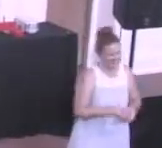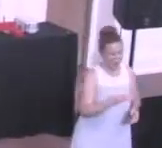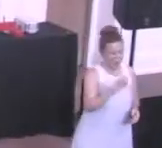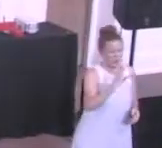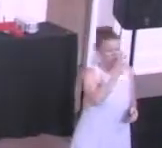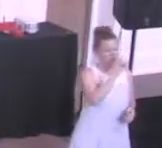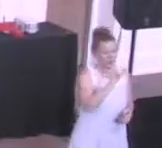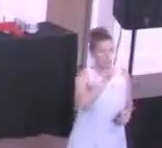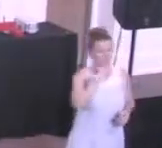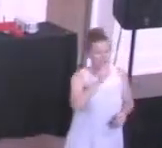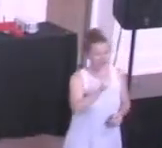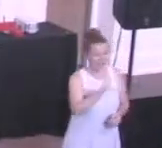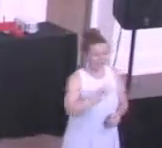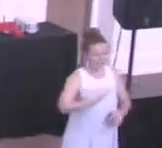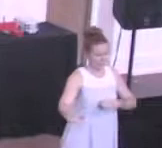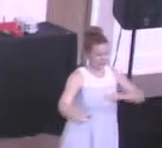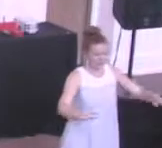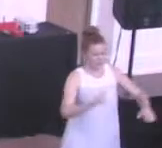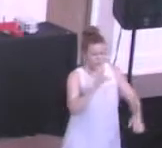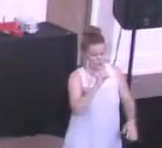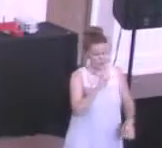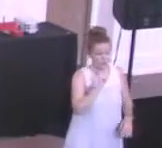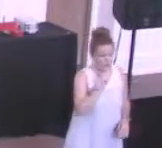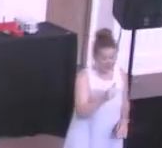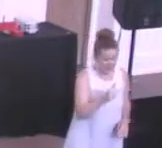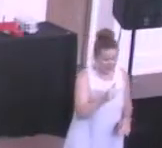do not. Merely listen.